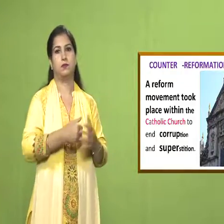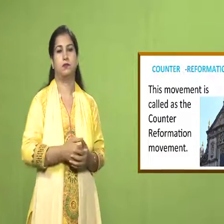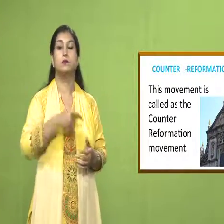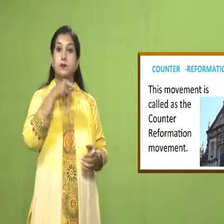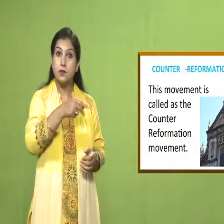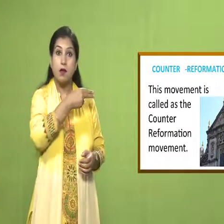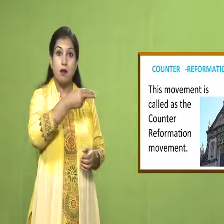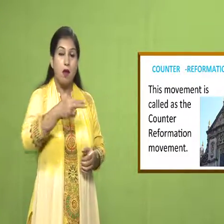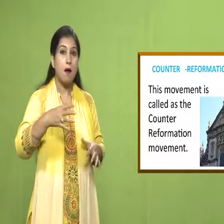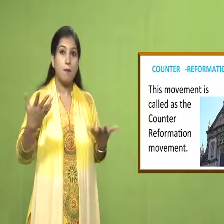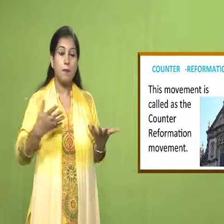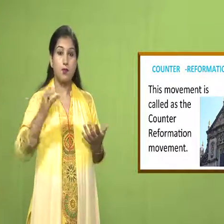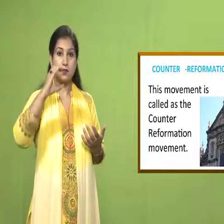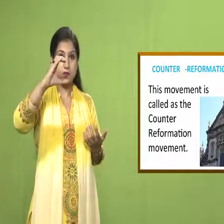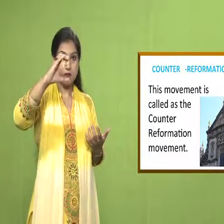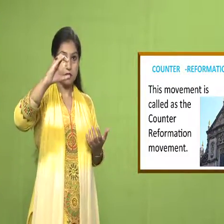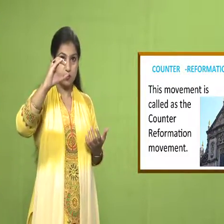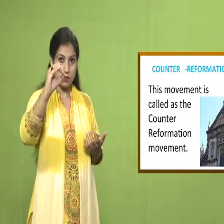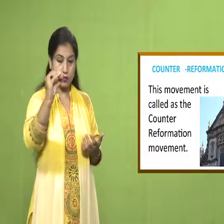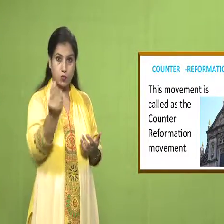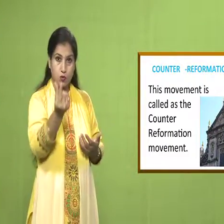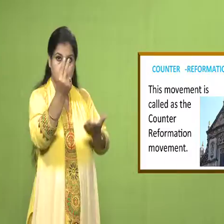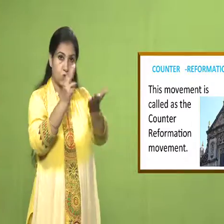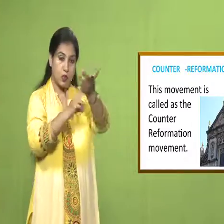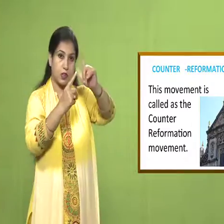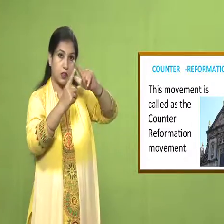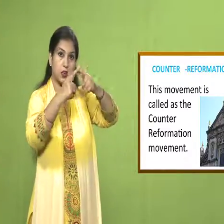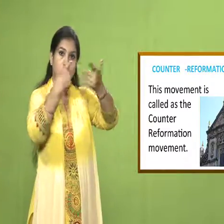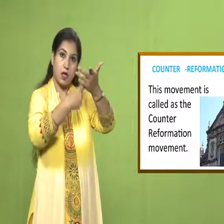This movement is called as the Counter-Reformation movement.